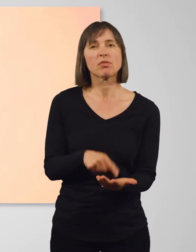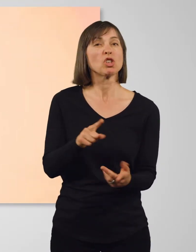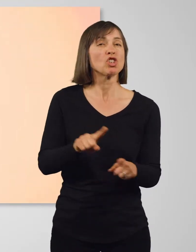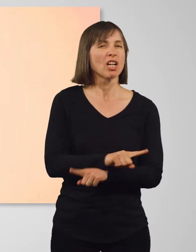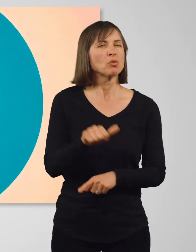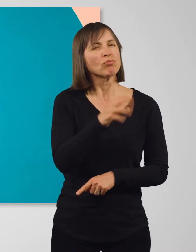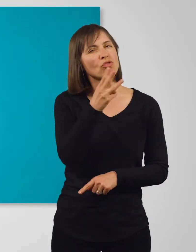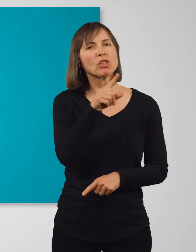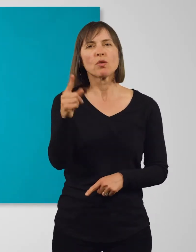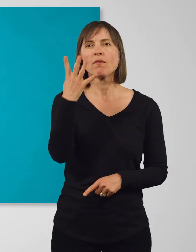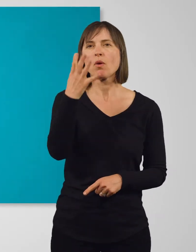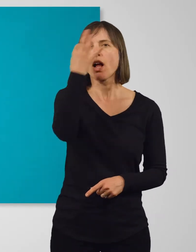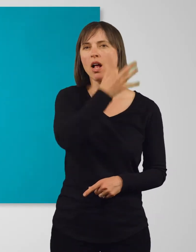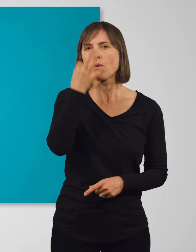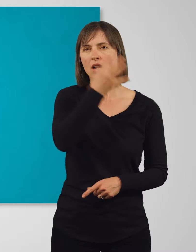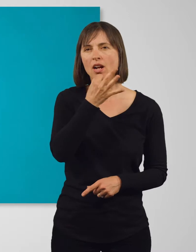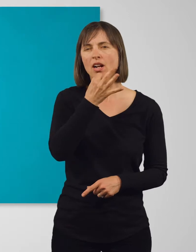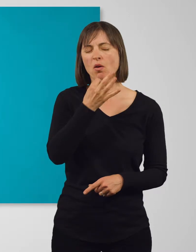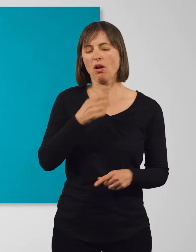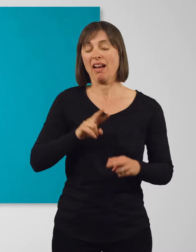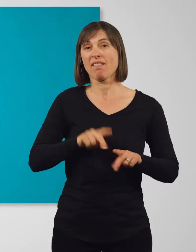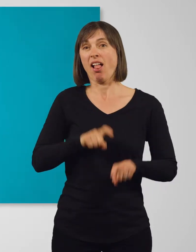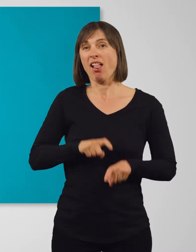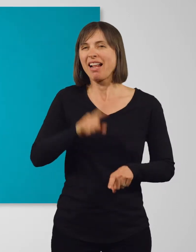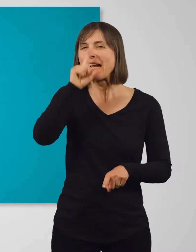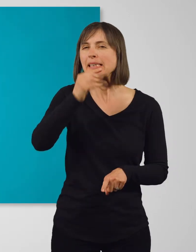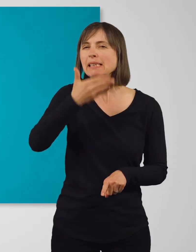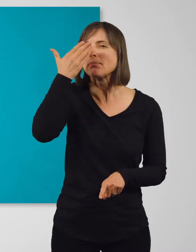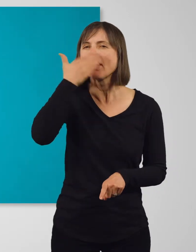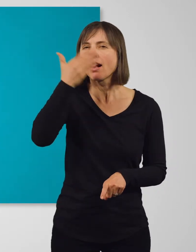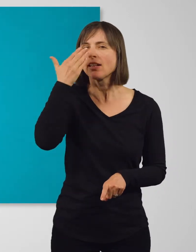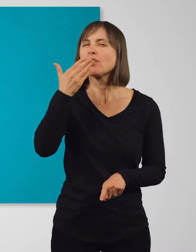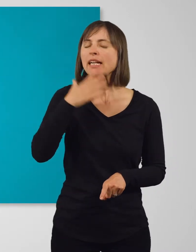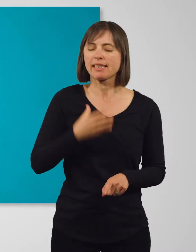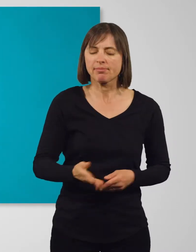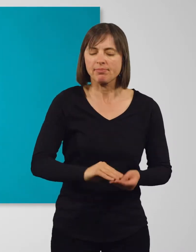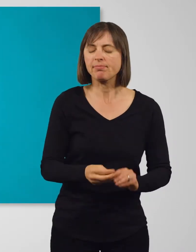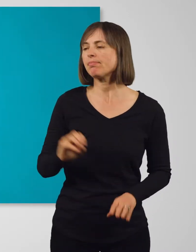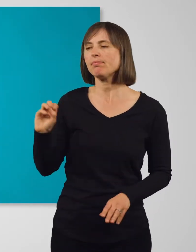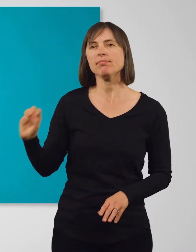These should be changed every 3 or 4 hours to avoid the blood sitting in the pad for too long, which might cause a smell.